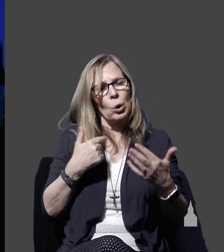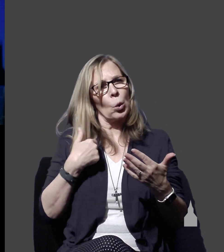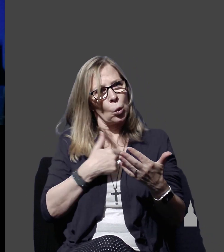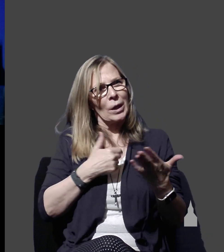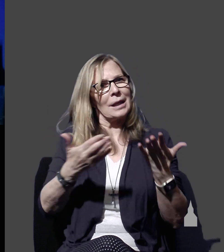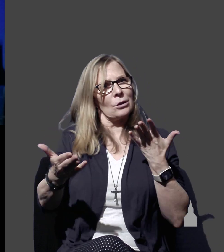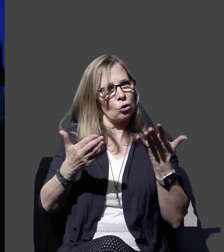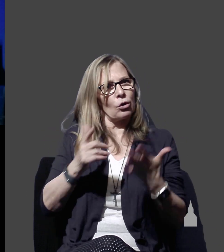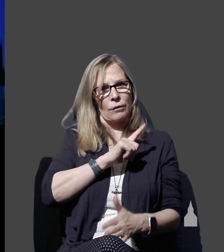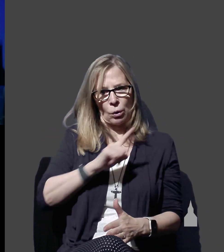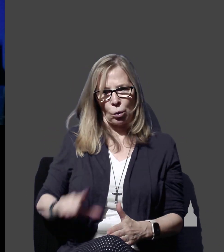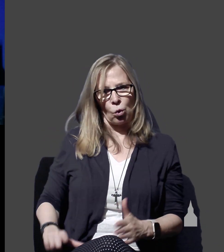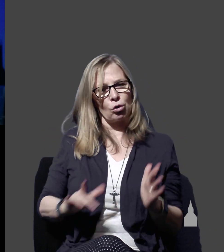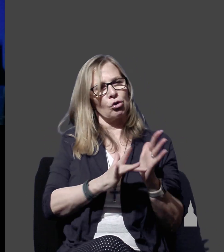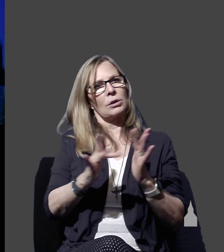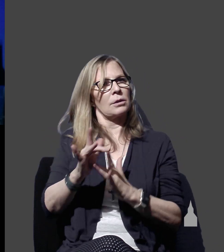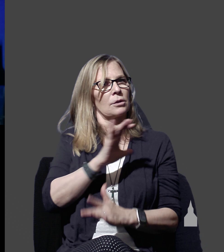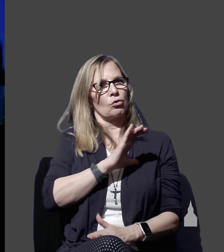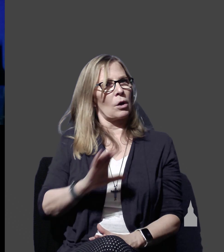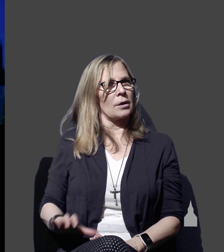Christ.